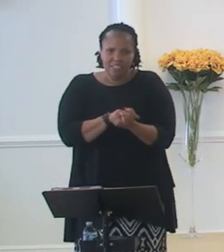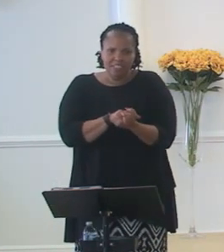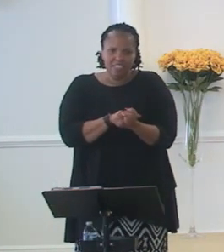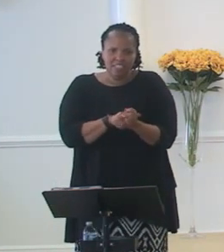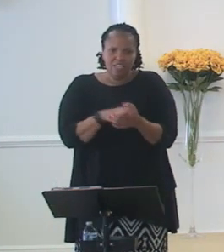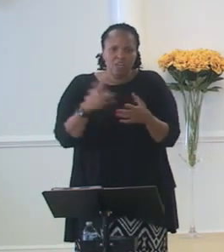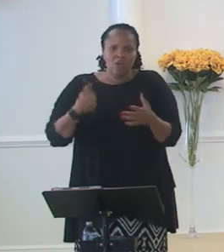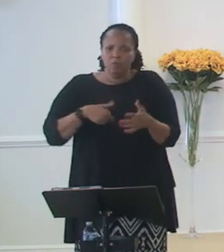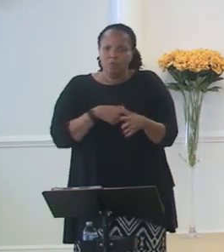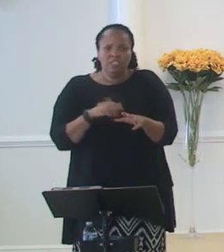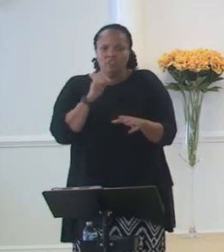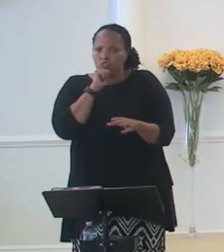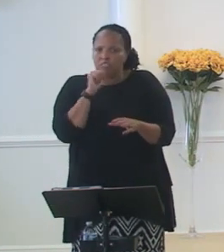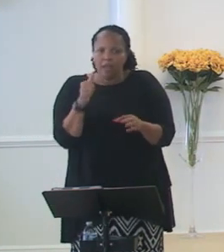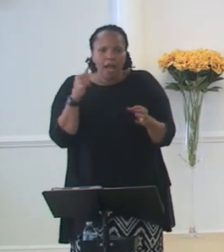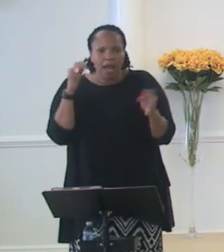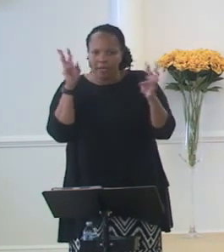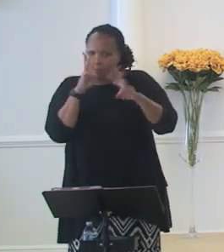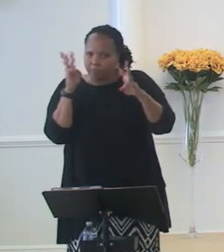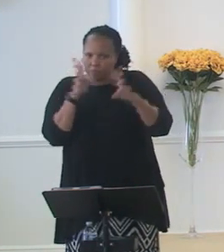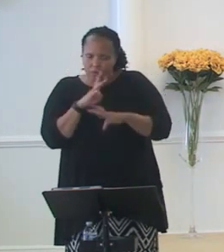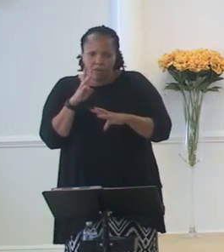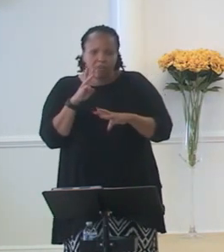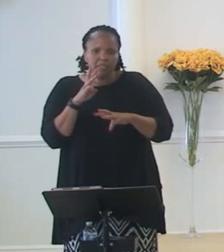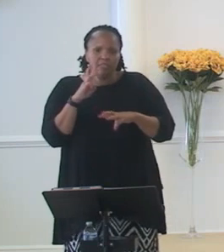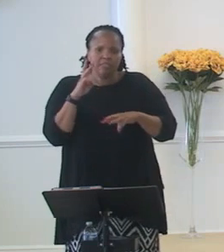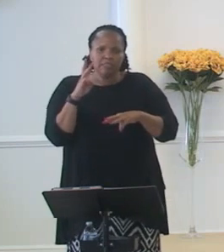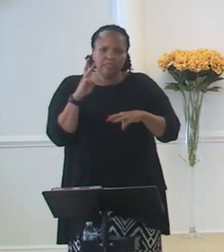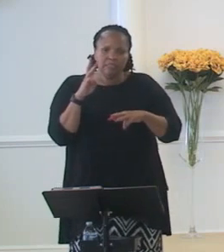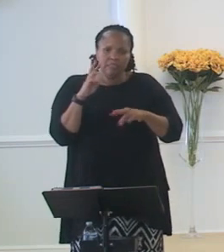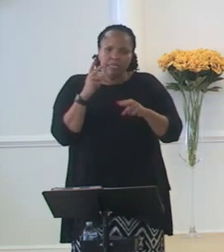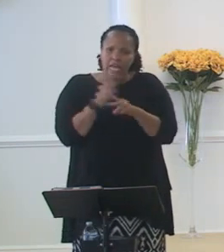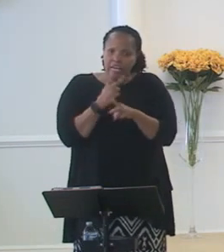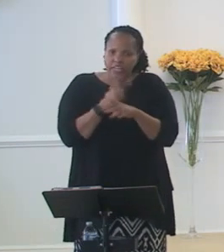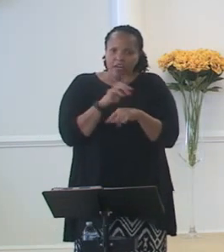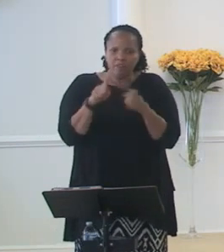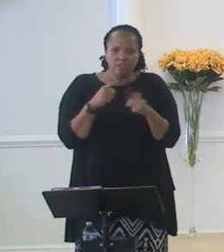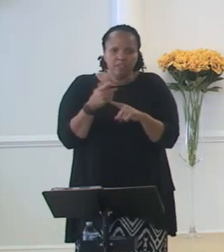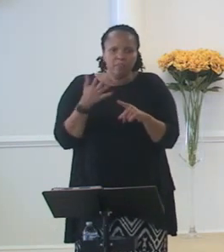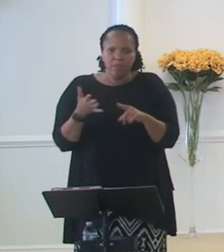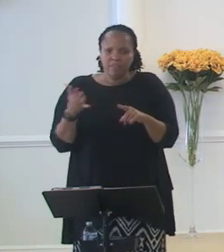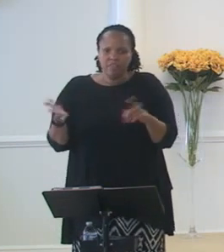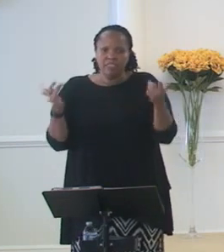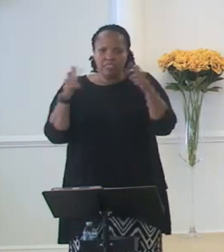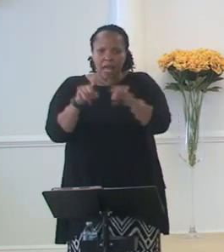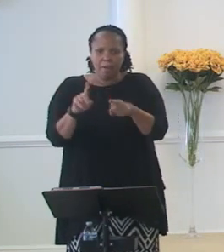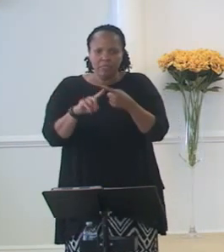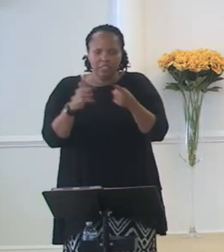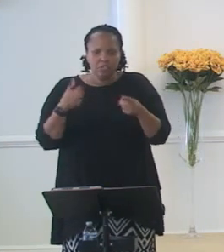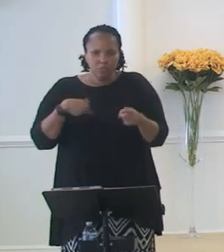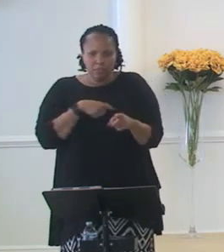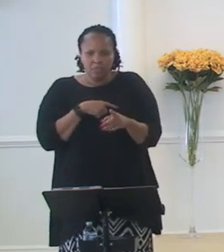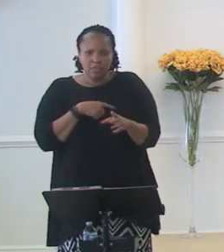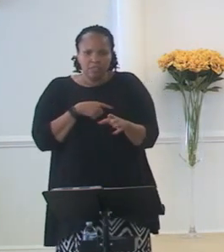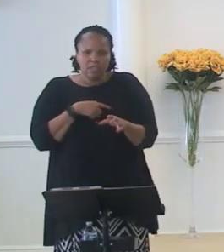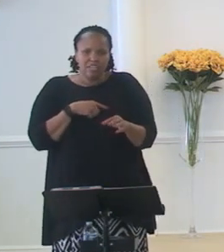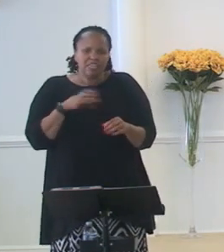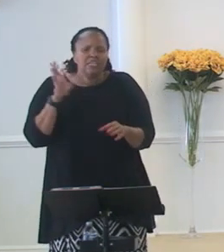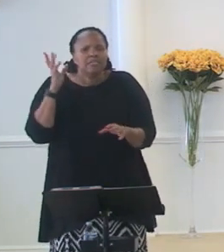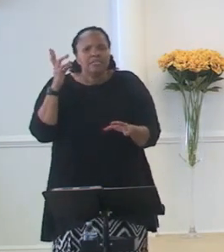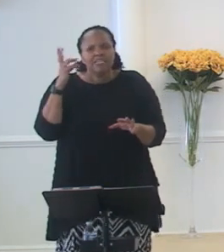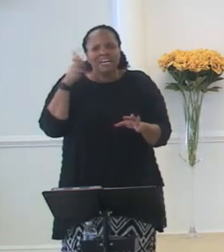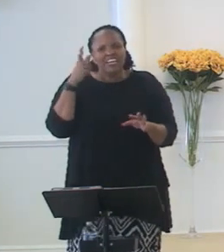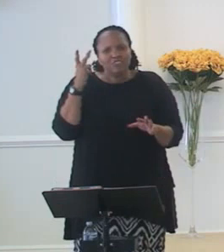be less anxious and careful about that which meanwhile befalls us, and look with a calm